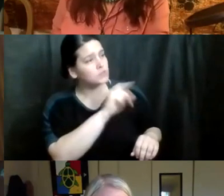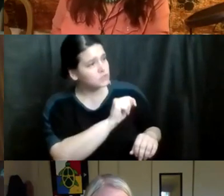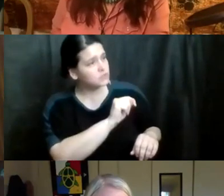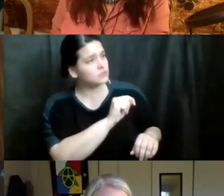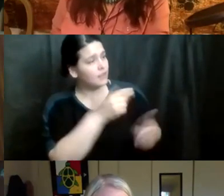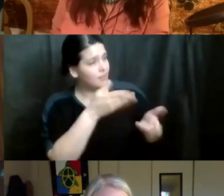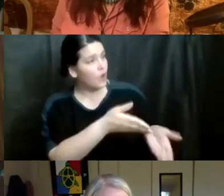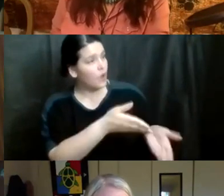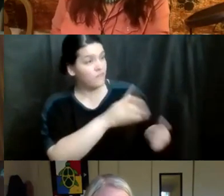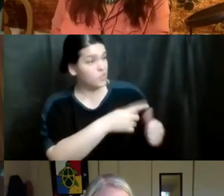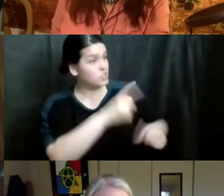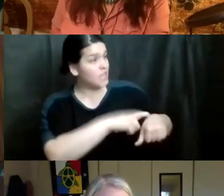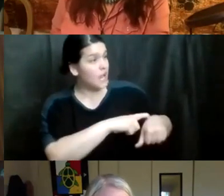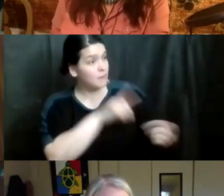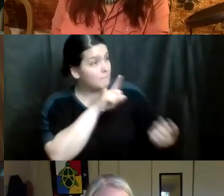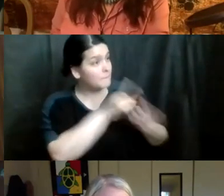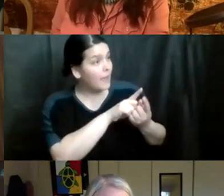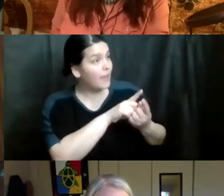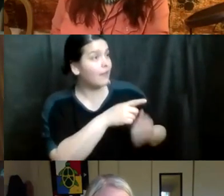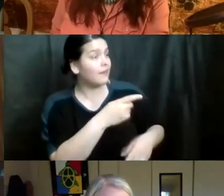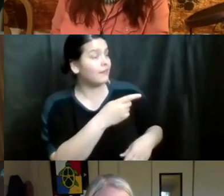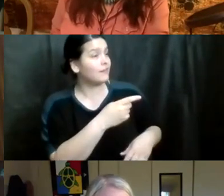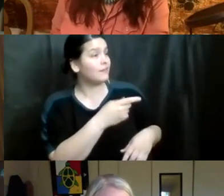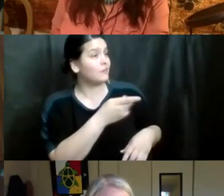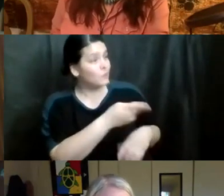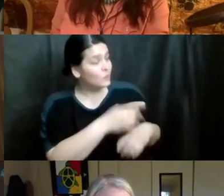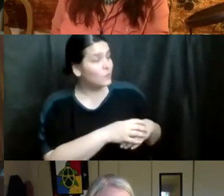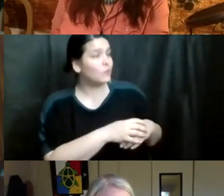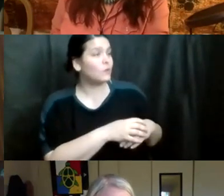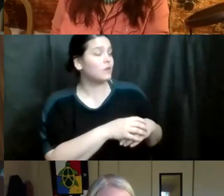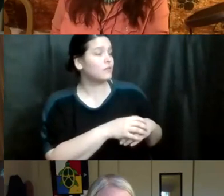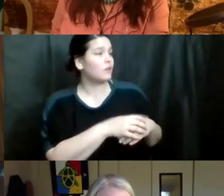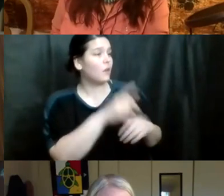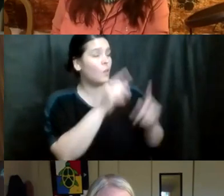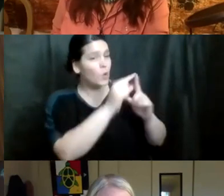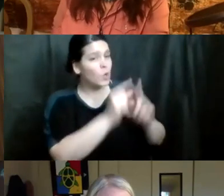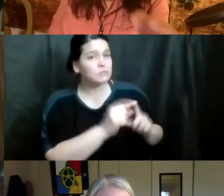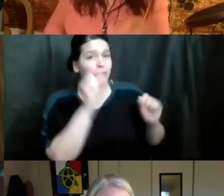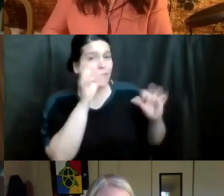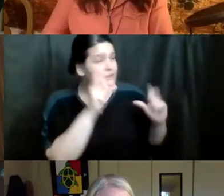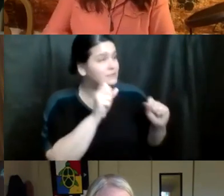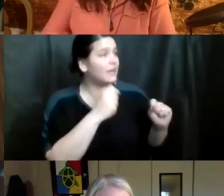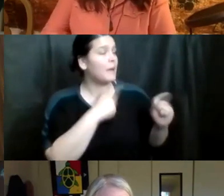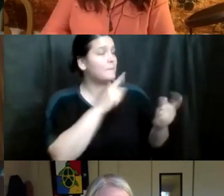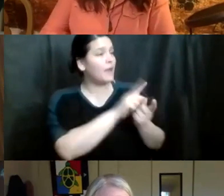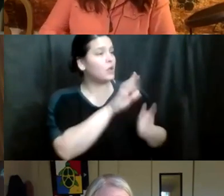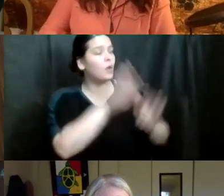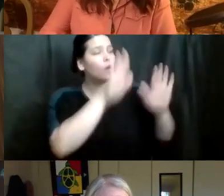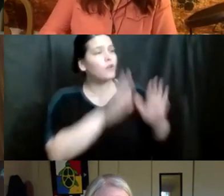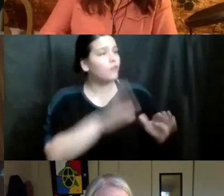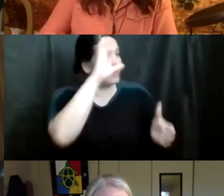very first time I met you, and the words were amazing. I met your wonderful